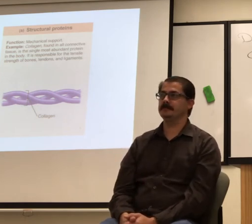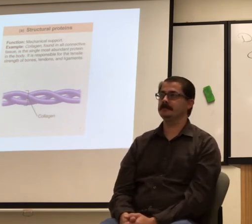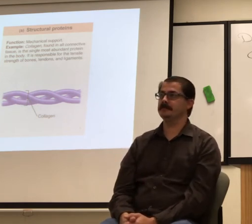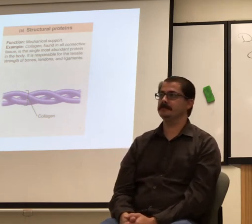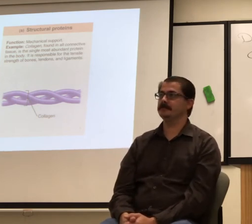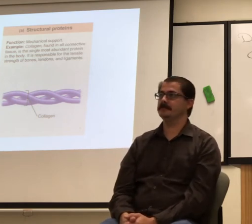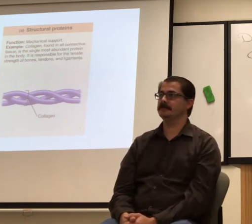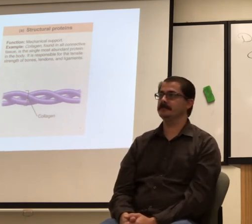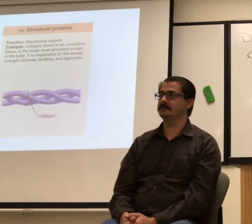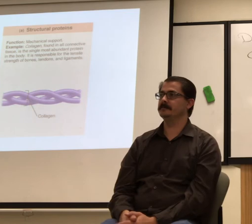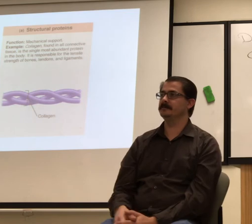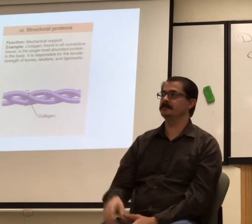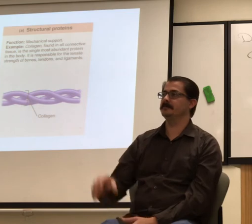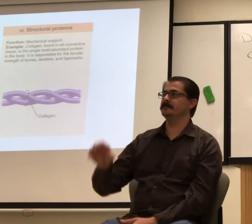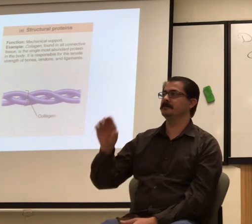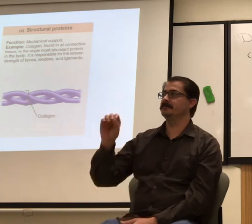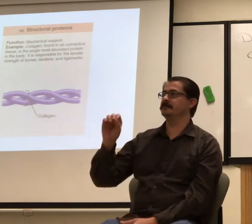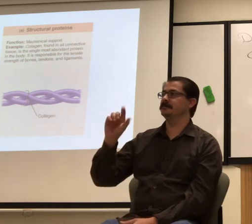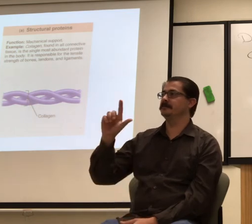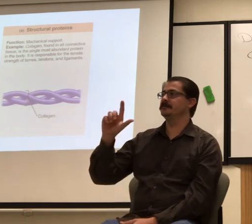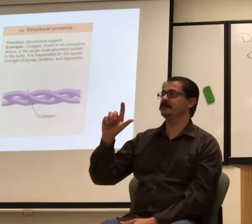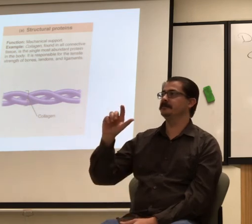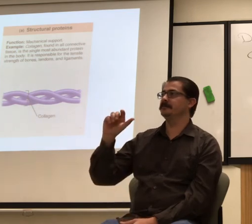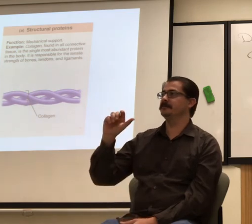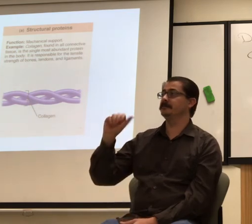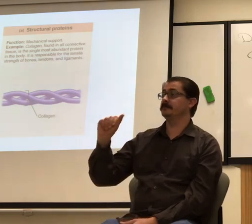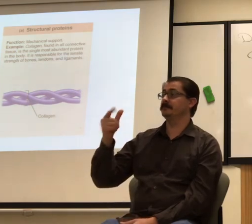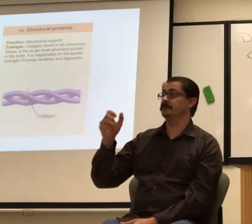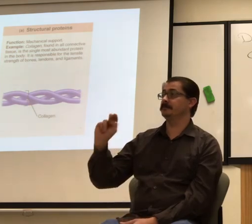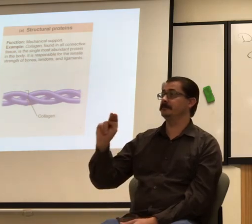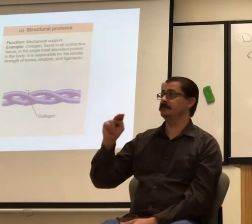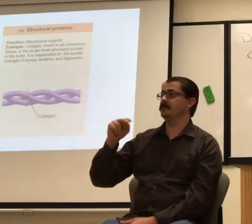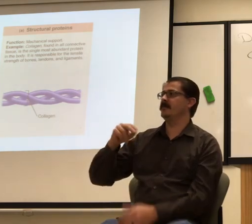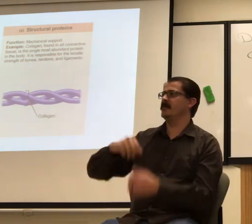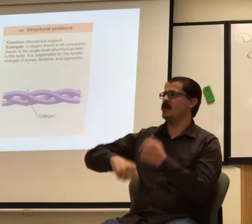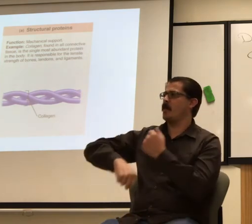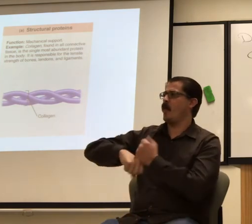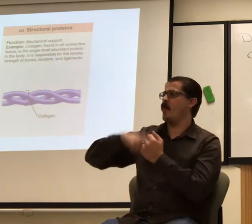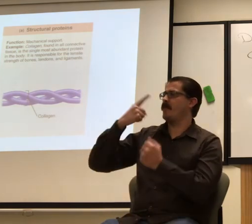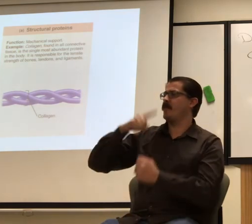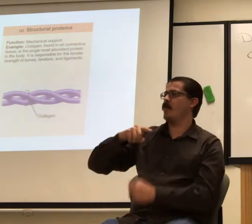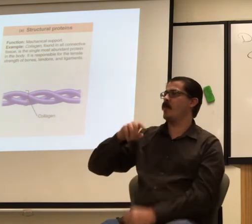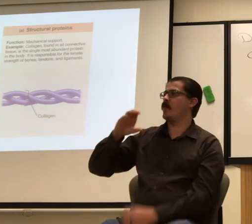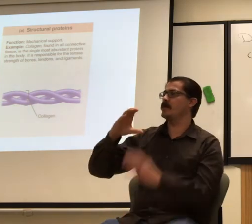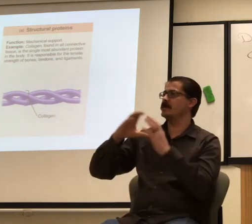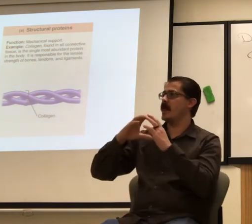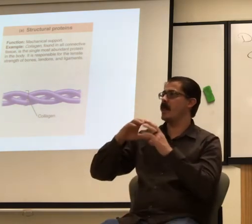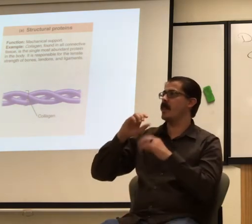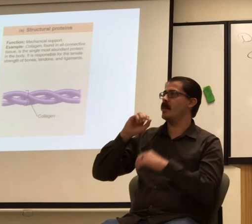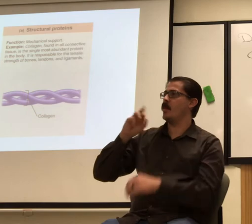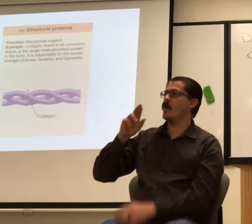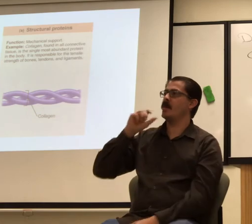Collagen can provide the structural support for cells or tissues in your body.